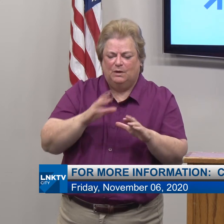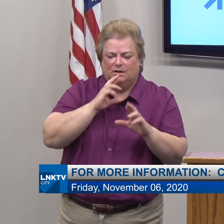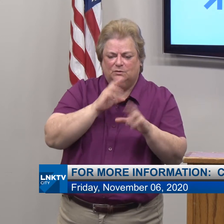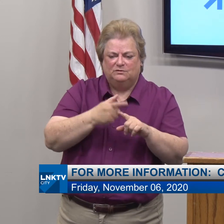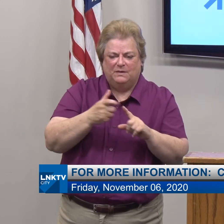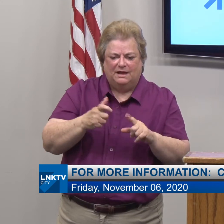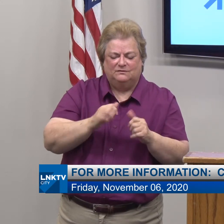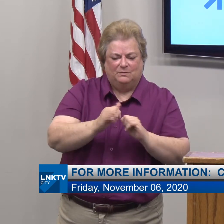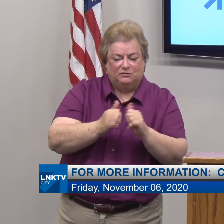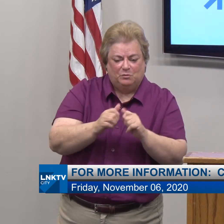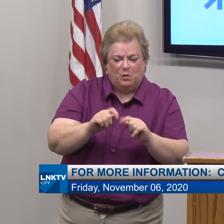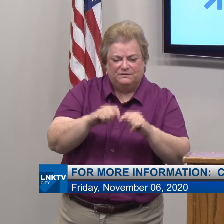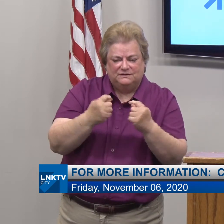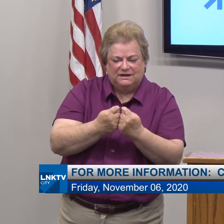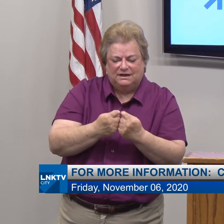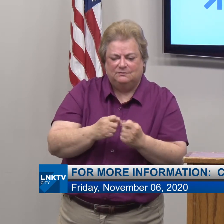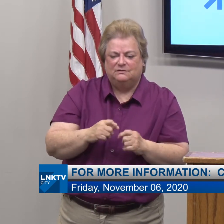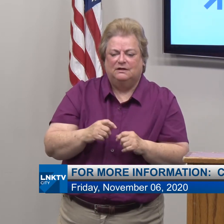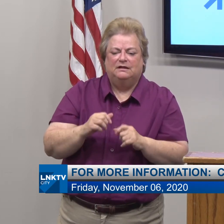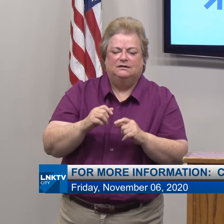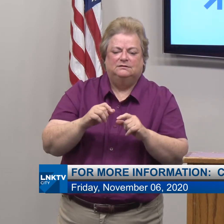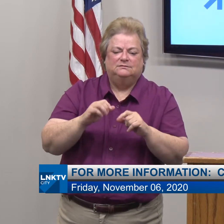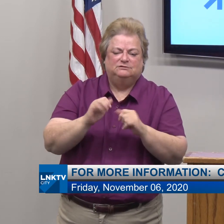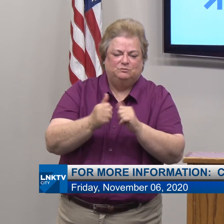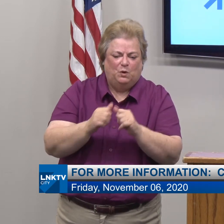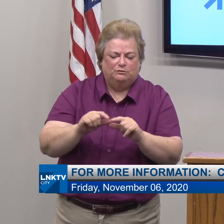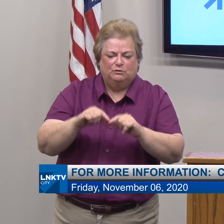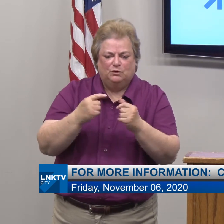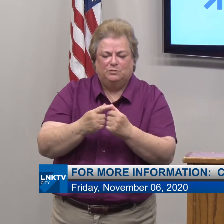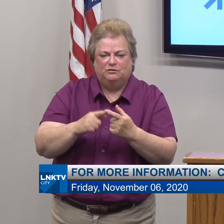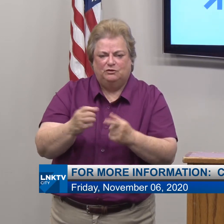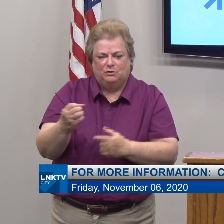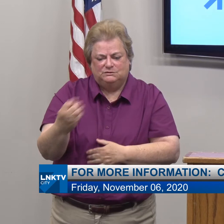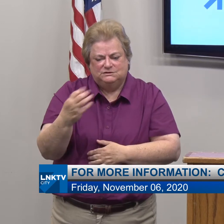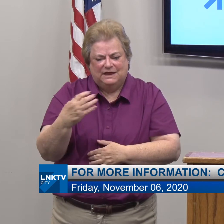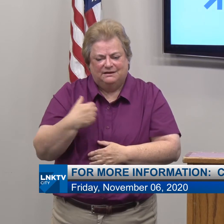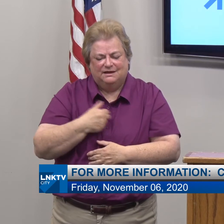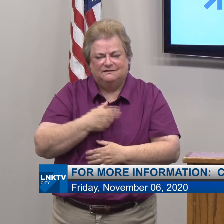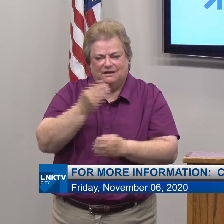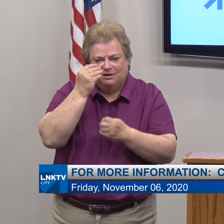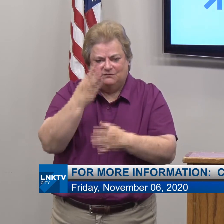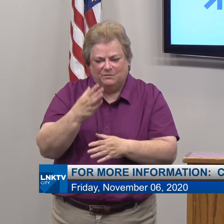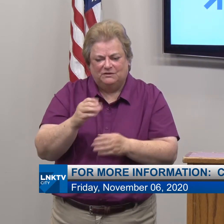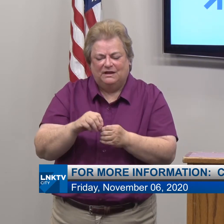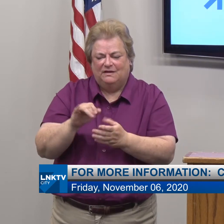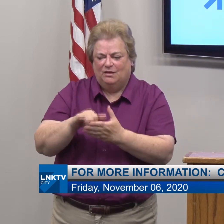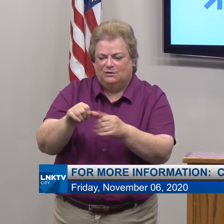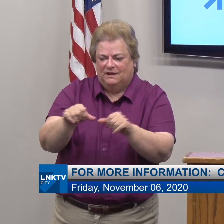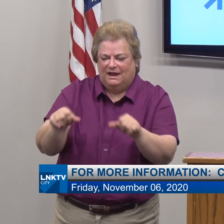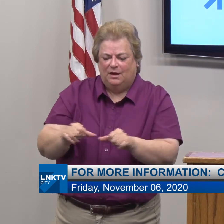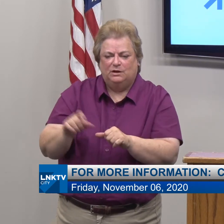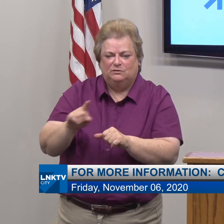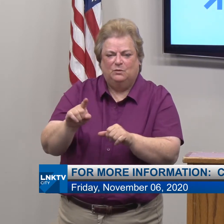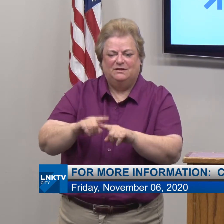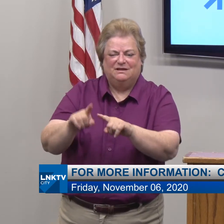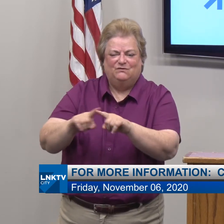team, sports groups sending information in those centers where the activities are